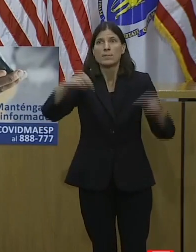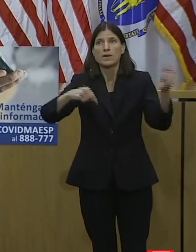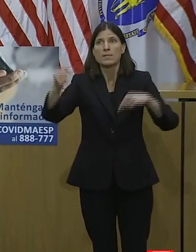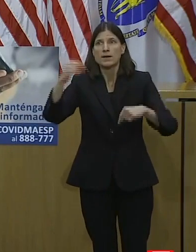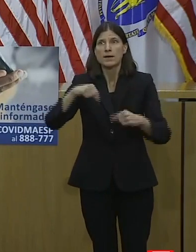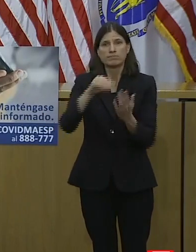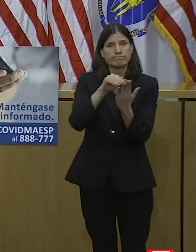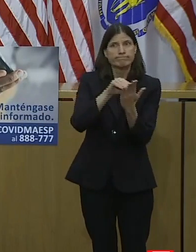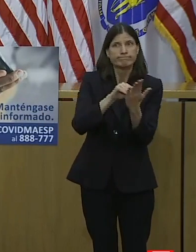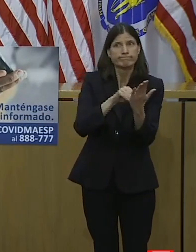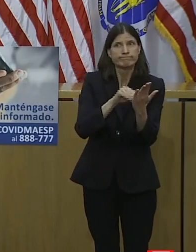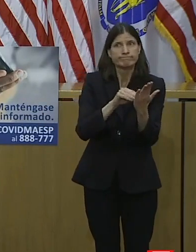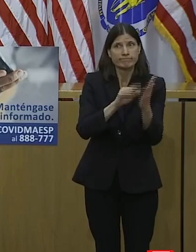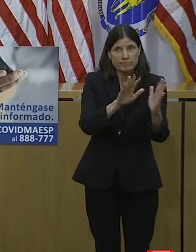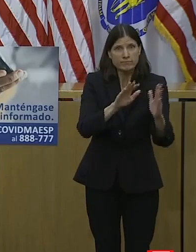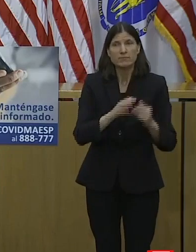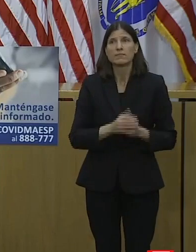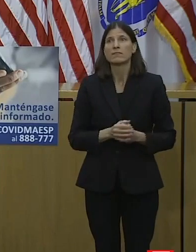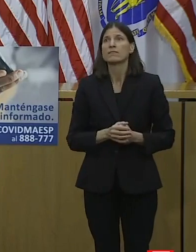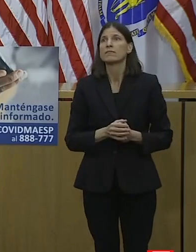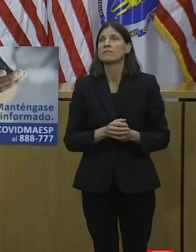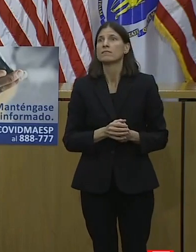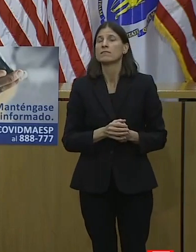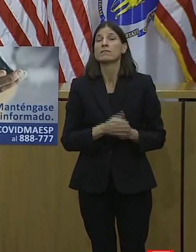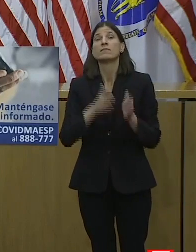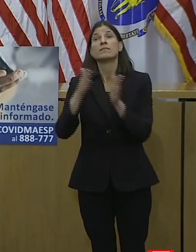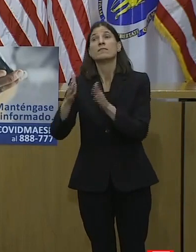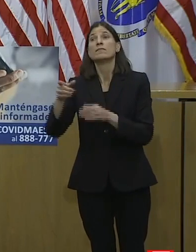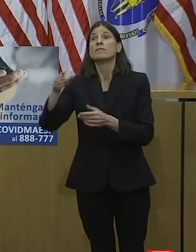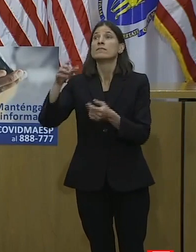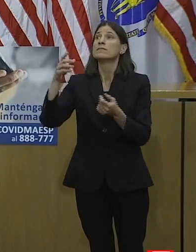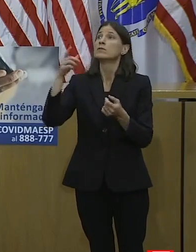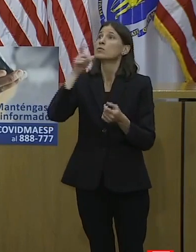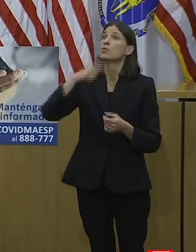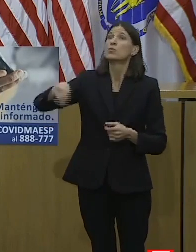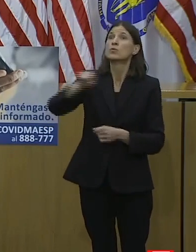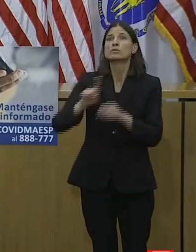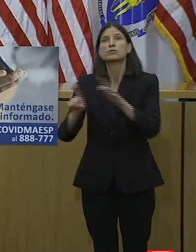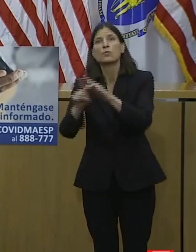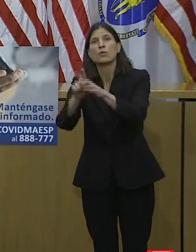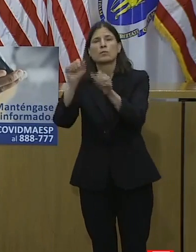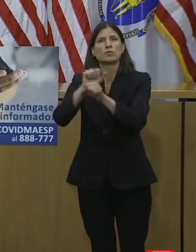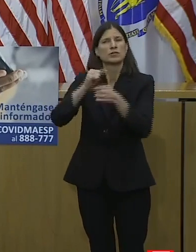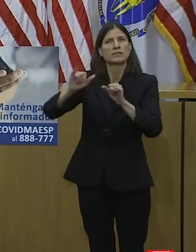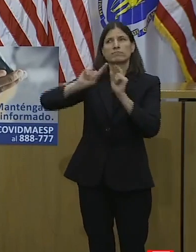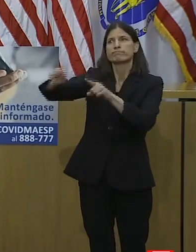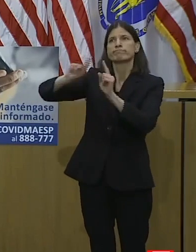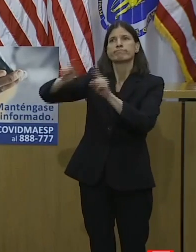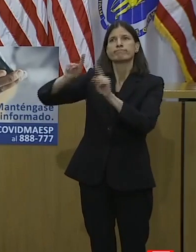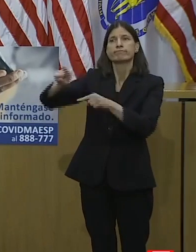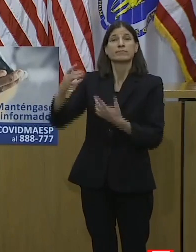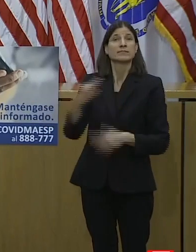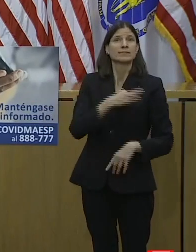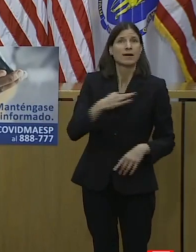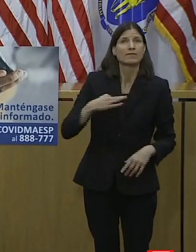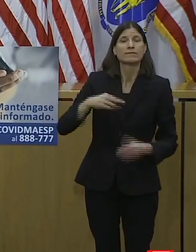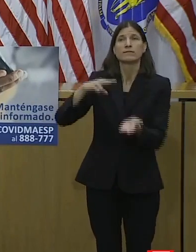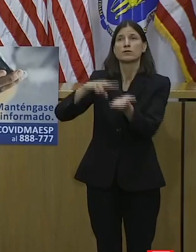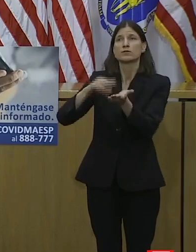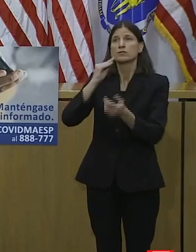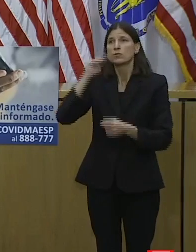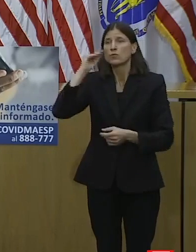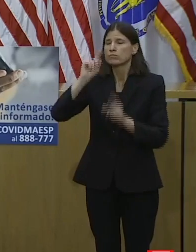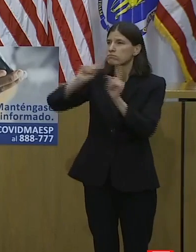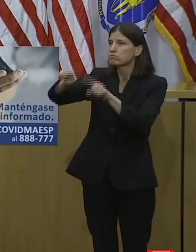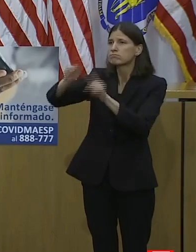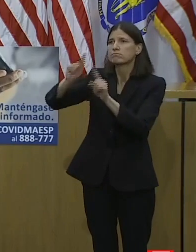what sometimes we read in the papers, nursing homes, CNAs, workers, staff come to work to take care of some